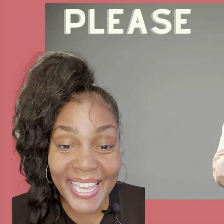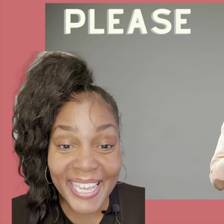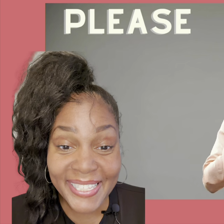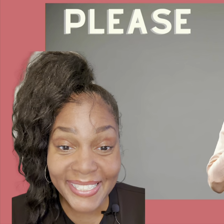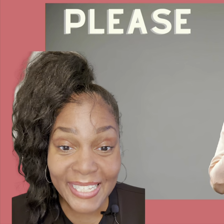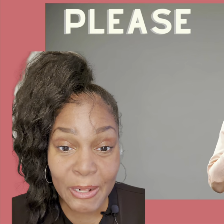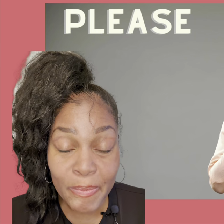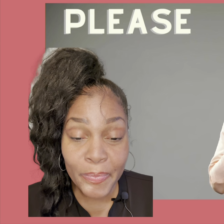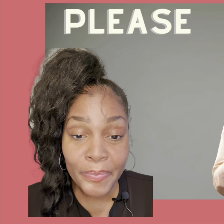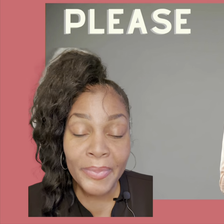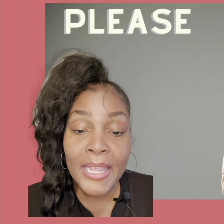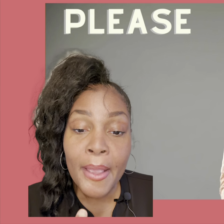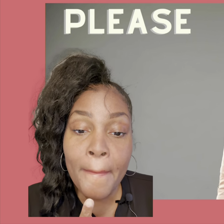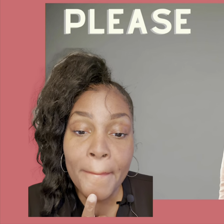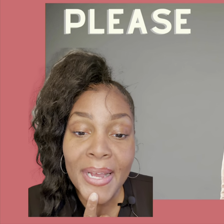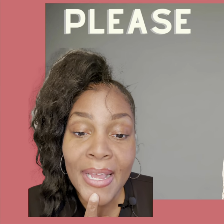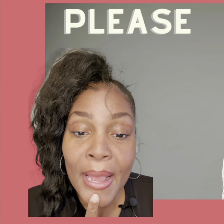Please.